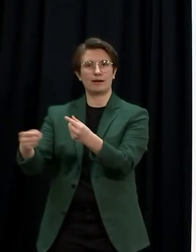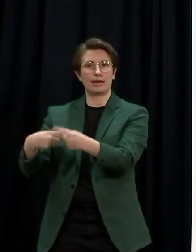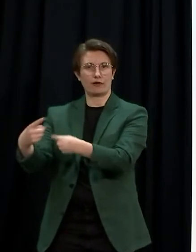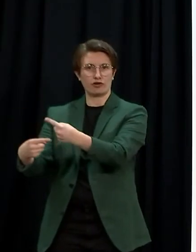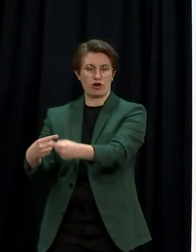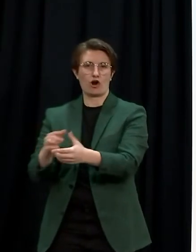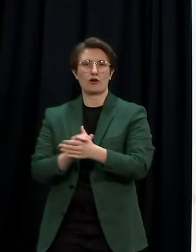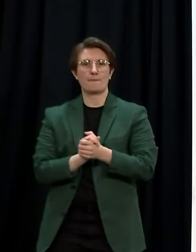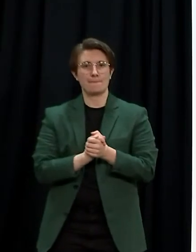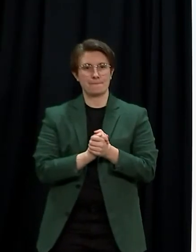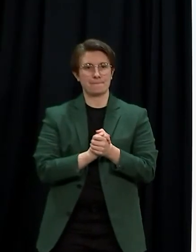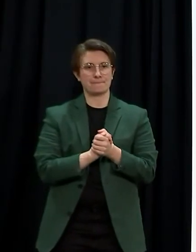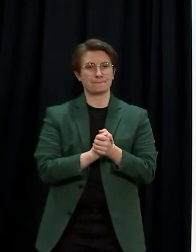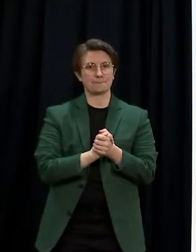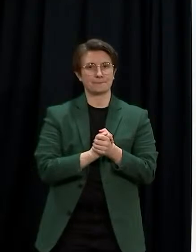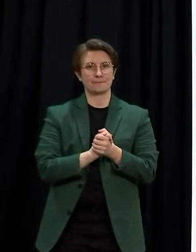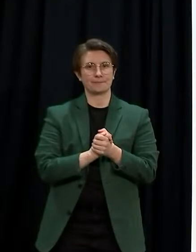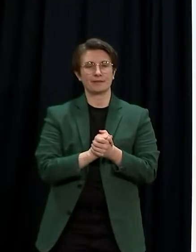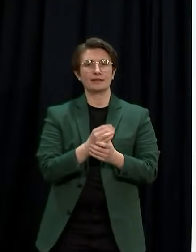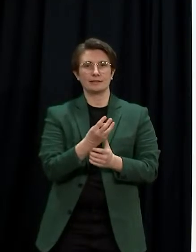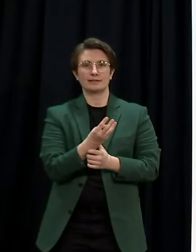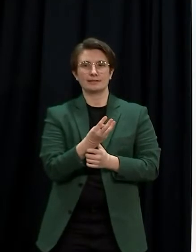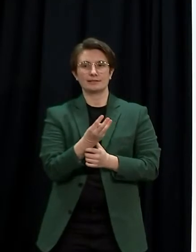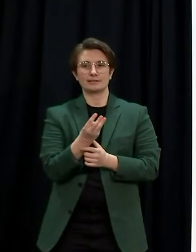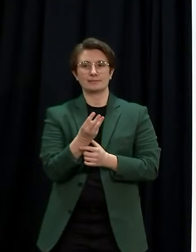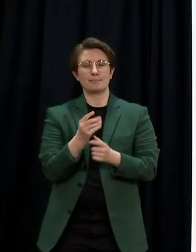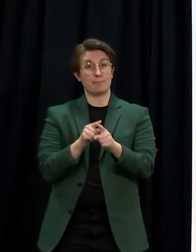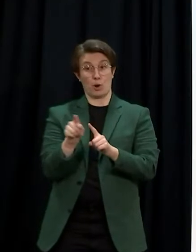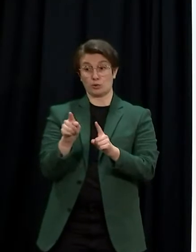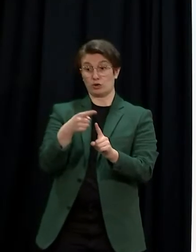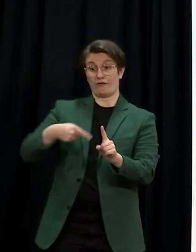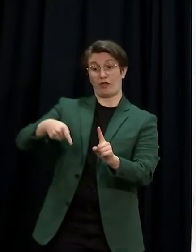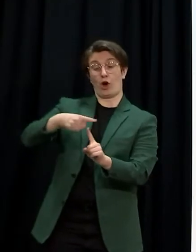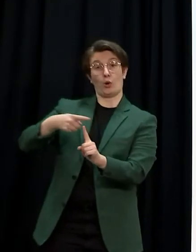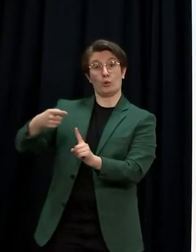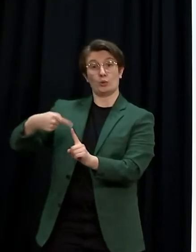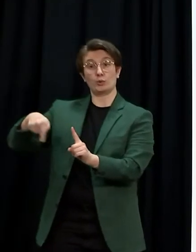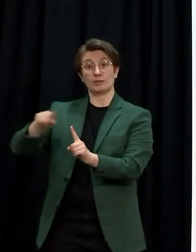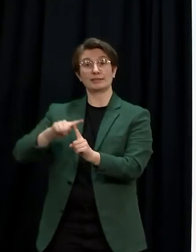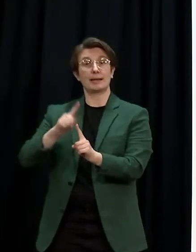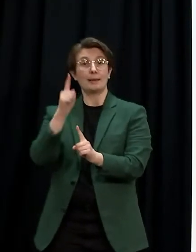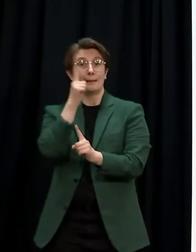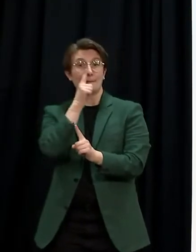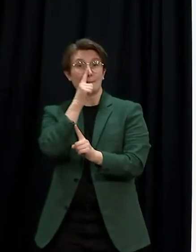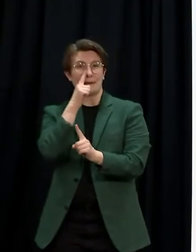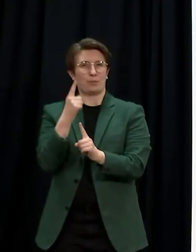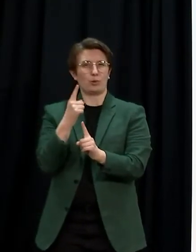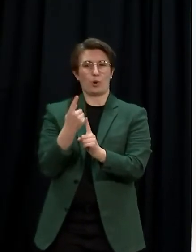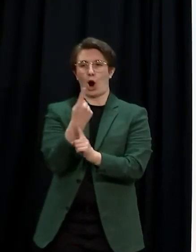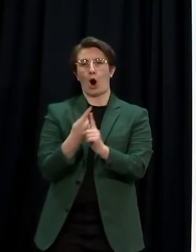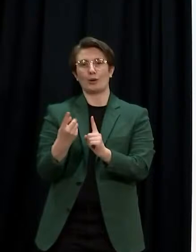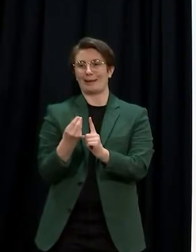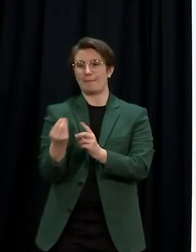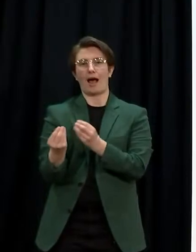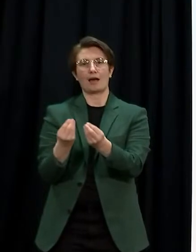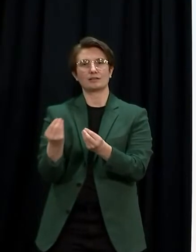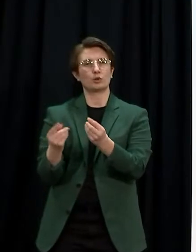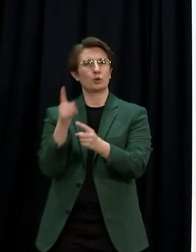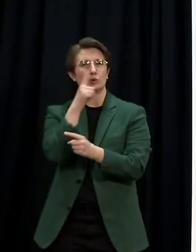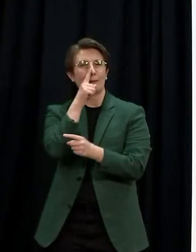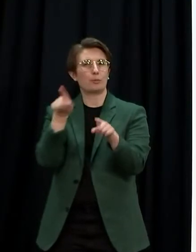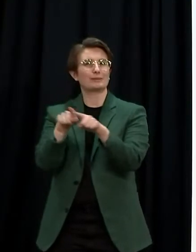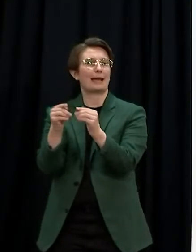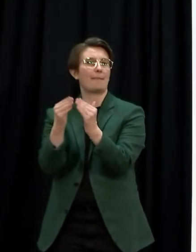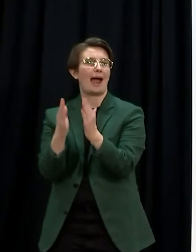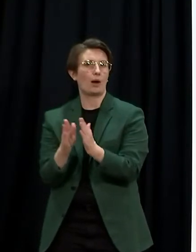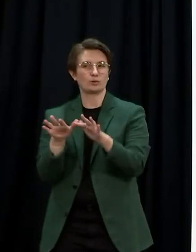are also in isolation who are becoming cases. So 13 of the 16 are either contained or the transmission is within